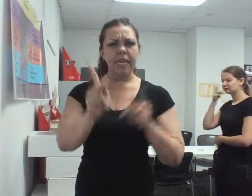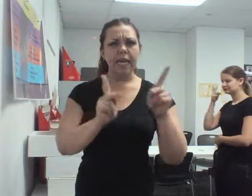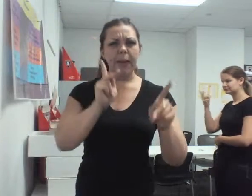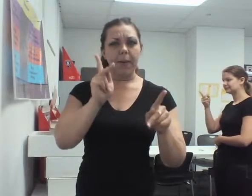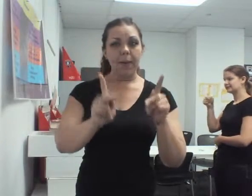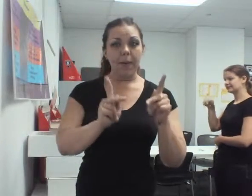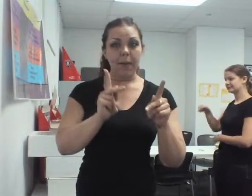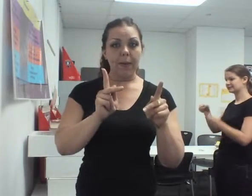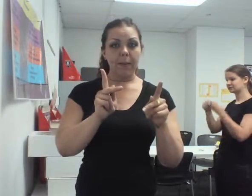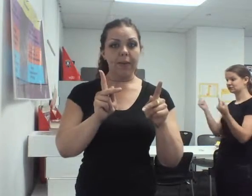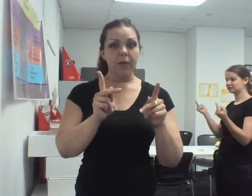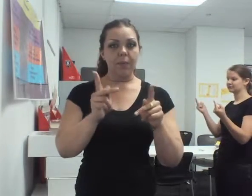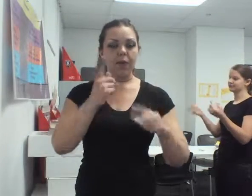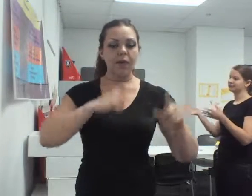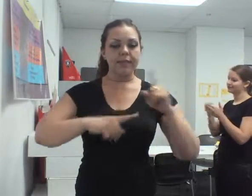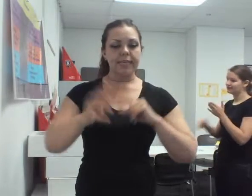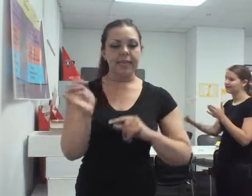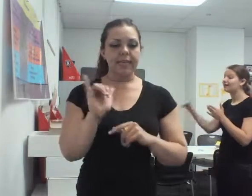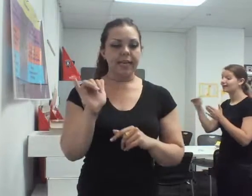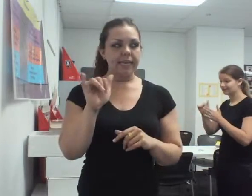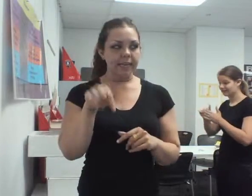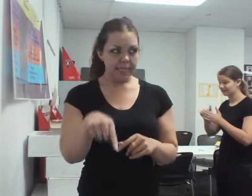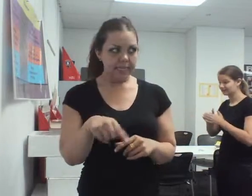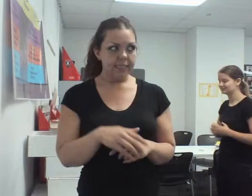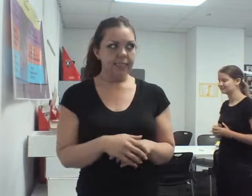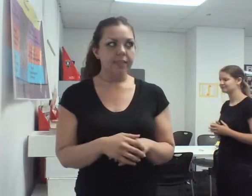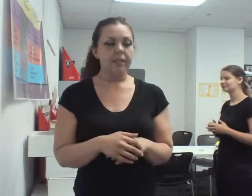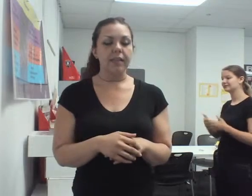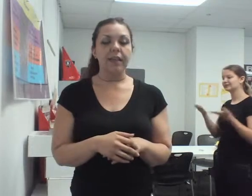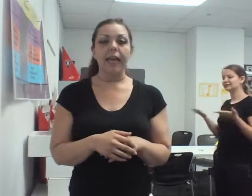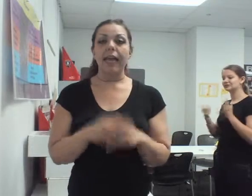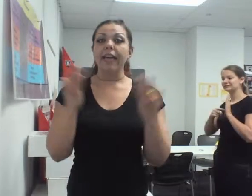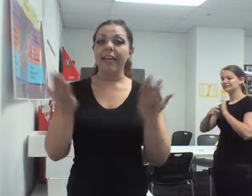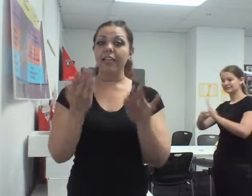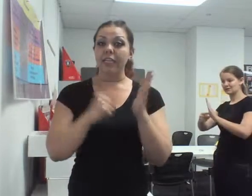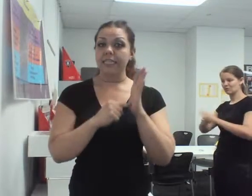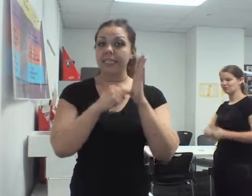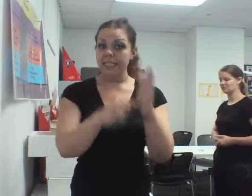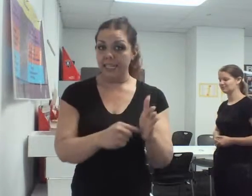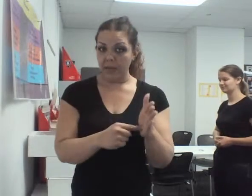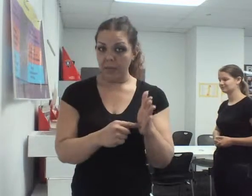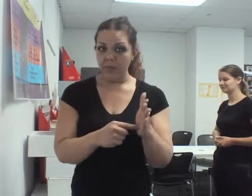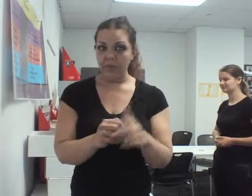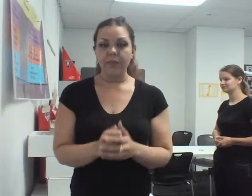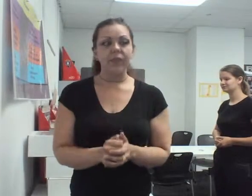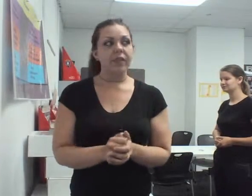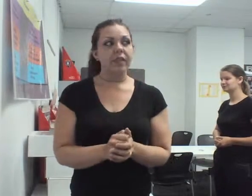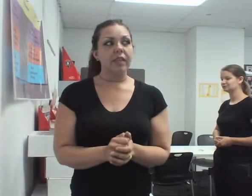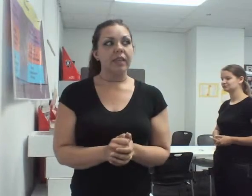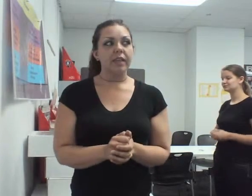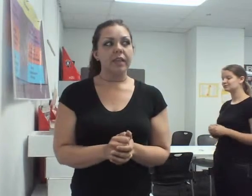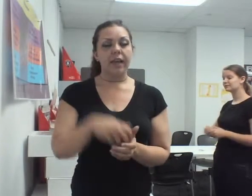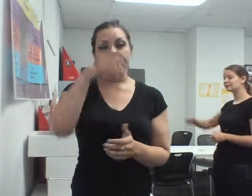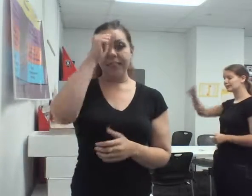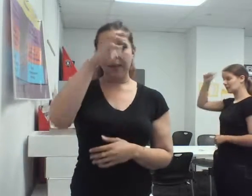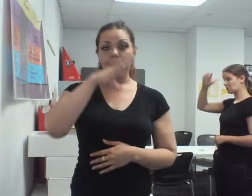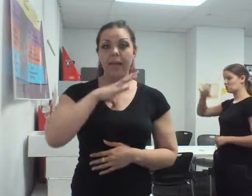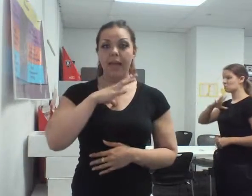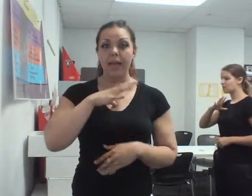emphasis. Here's an example I'll give you right now. It is a man walking normally,